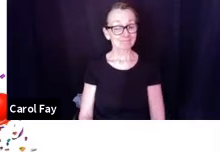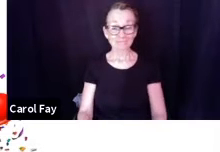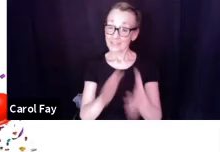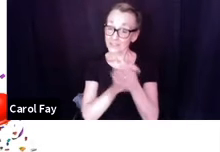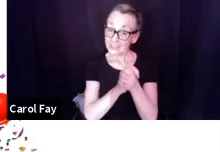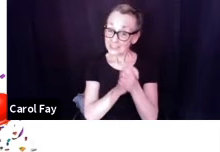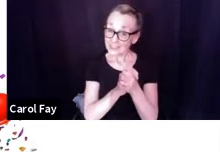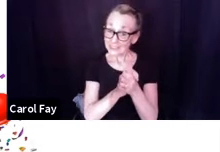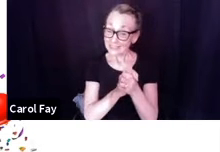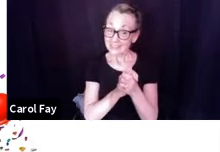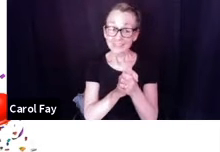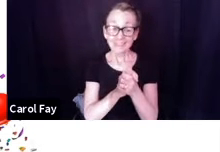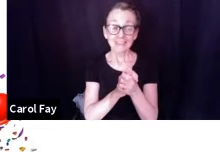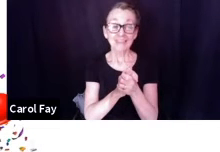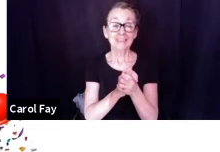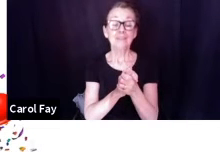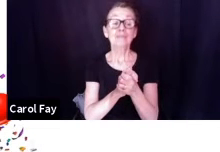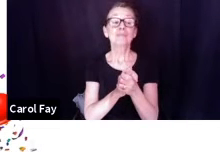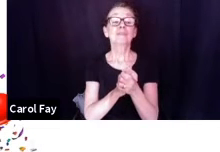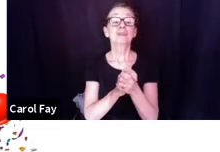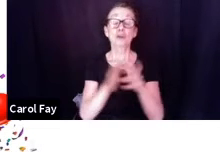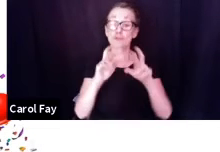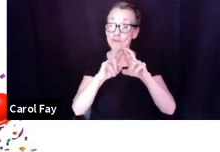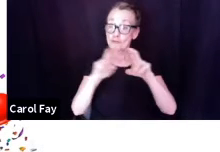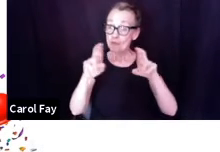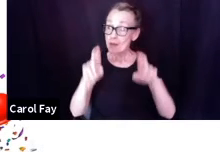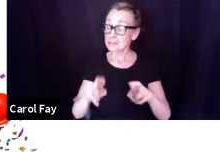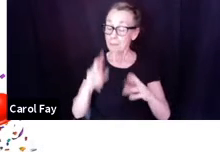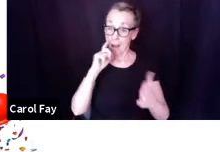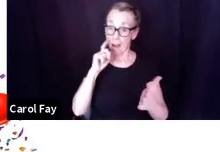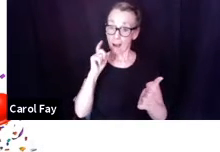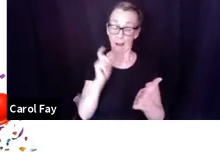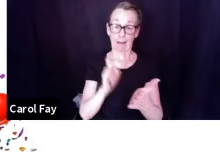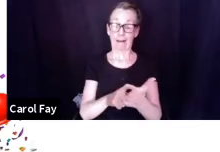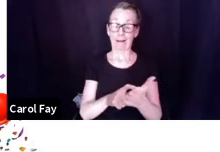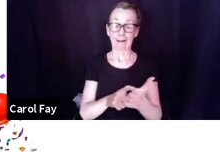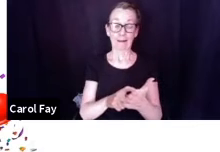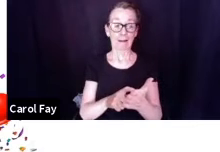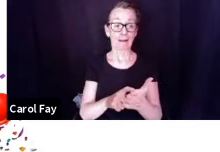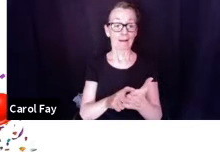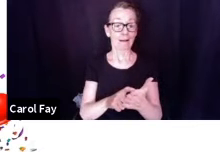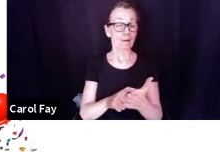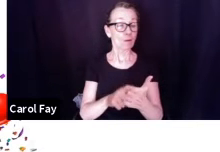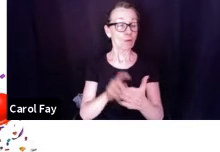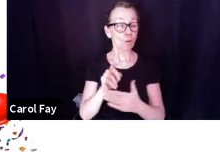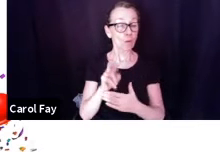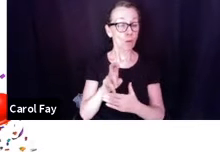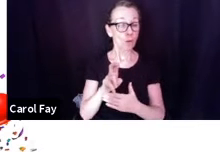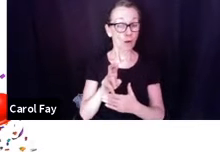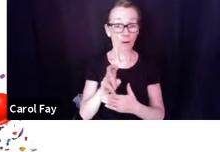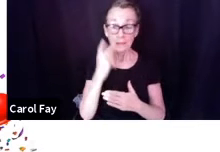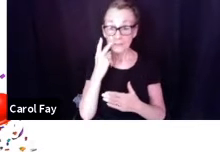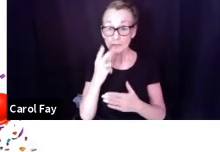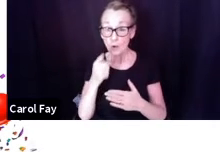Congratulations, your awesome resume has been recognized. Or they saw you on LinkedIn